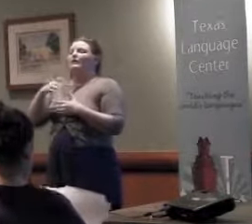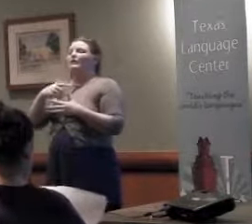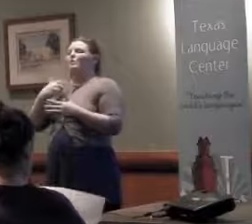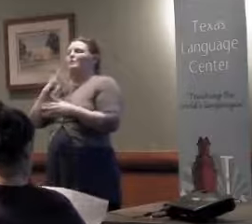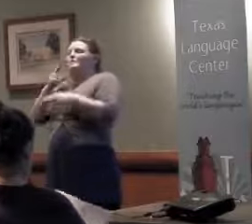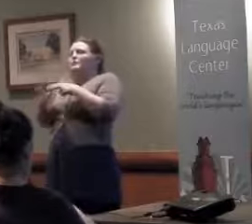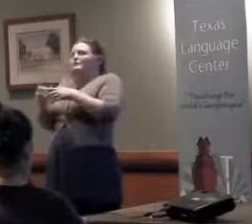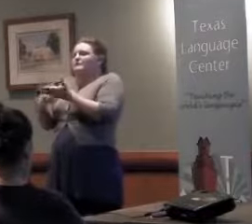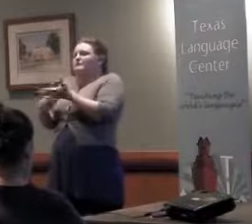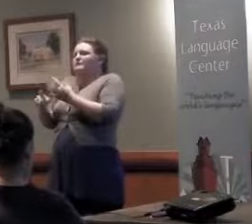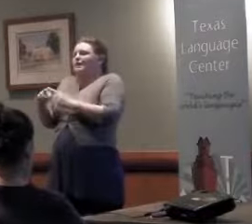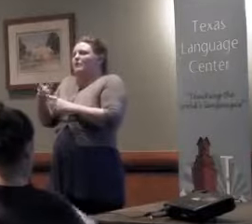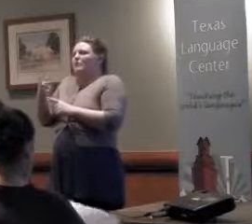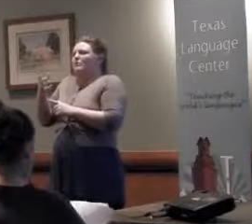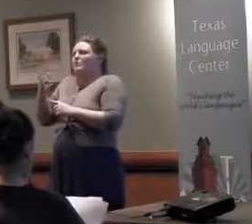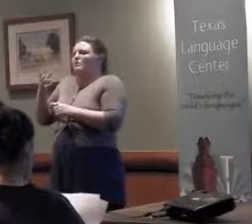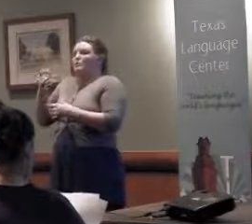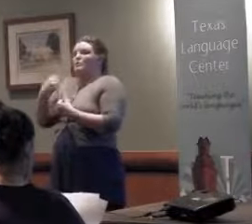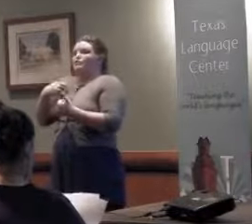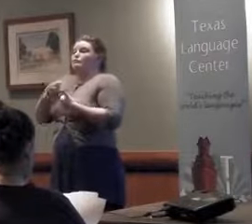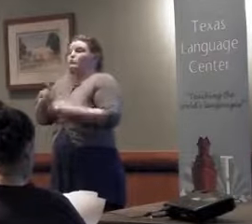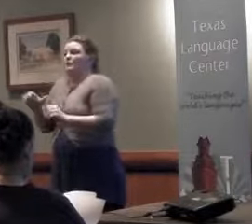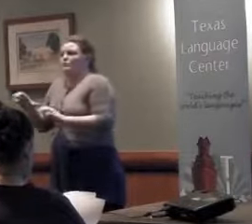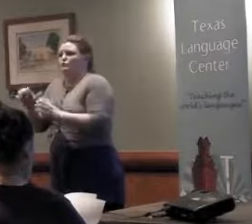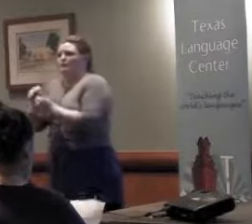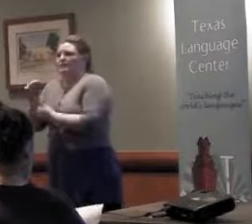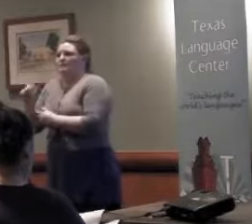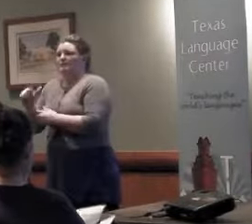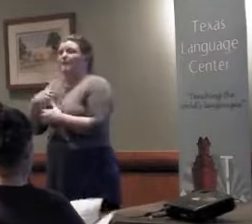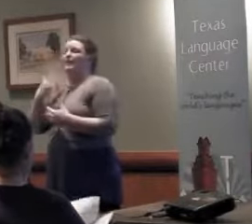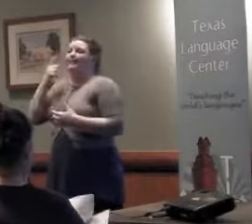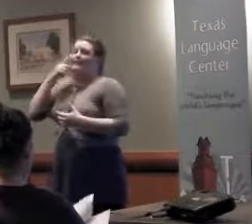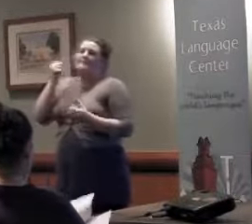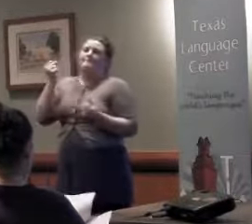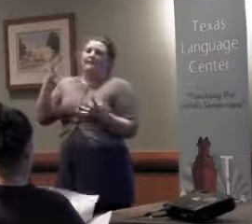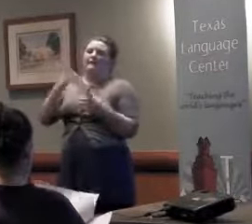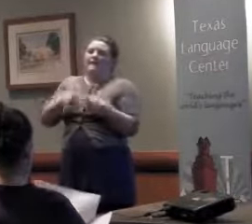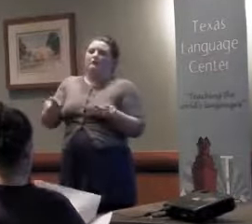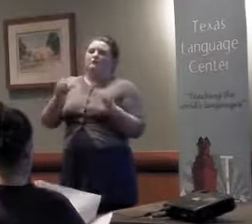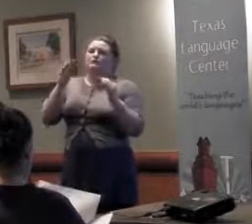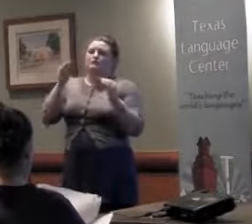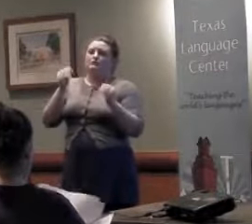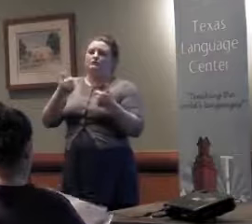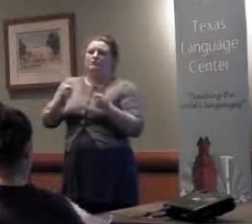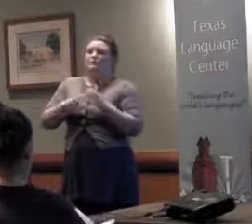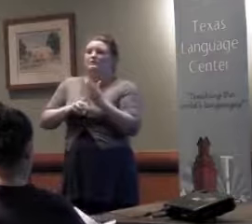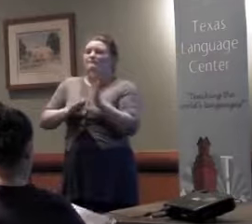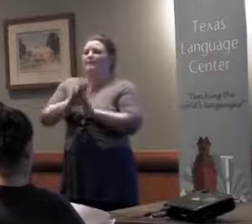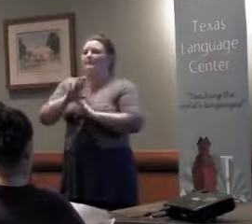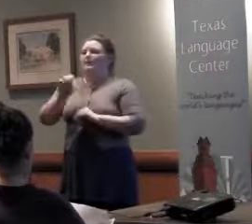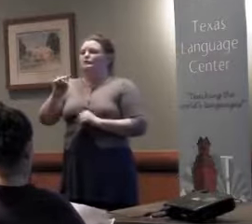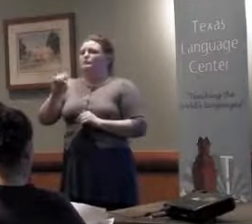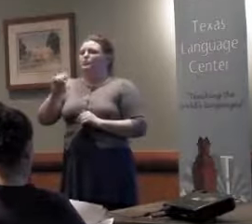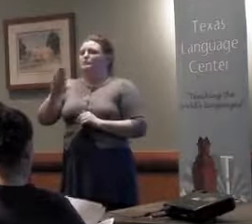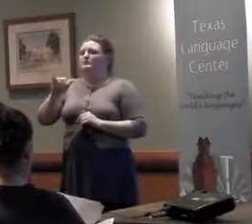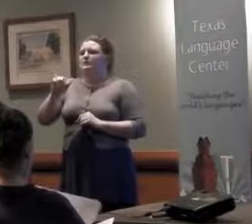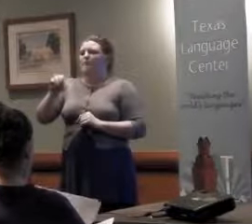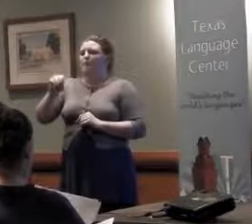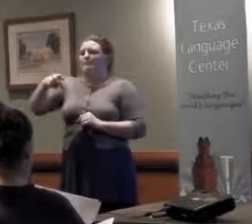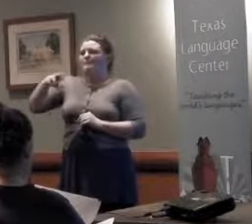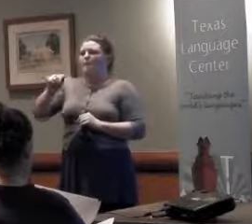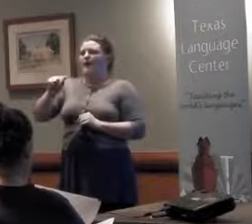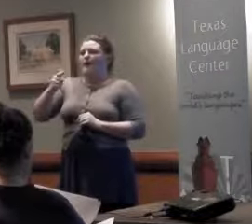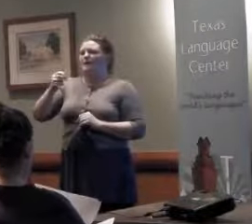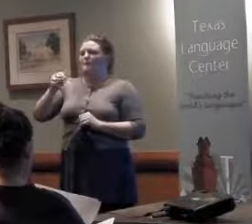discussion about what it is that we're trying to do in ASL. And I think what lots of language instruction is trying to do is develop this socio-pragmatic